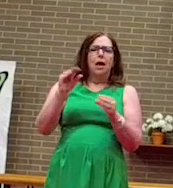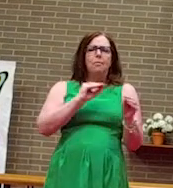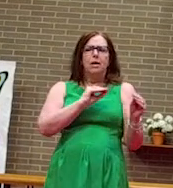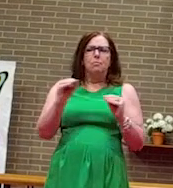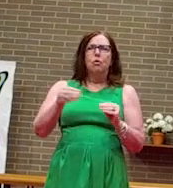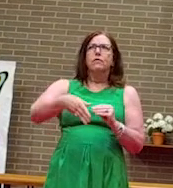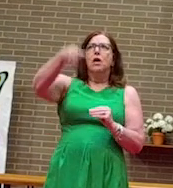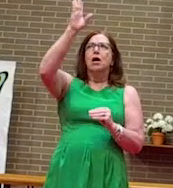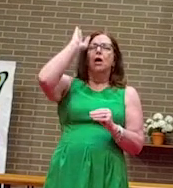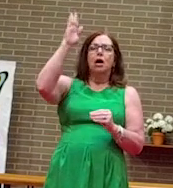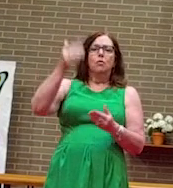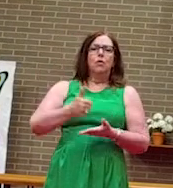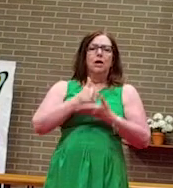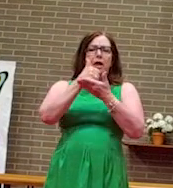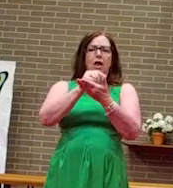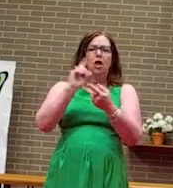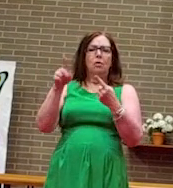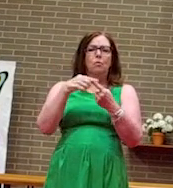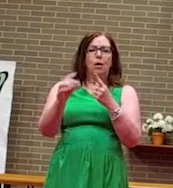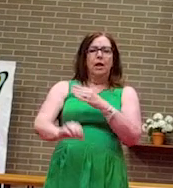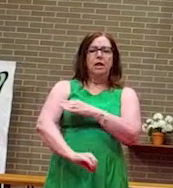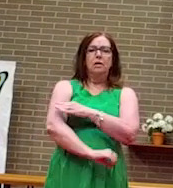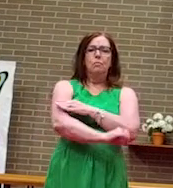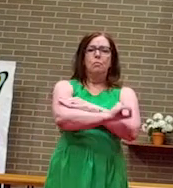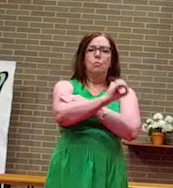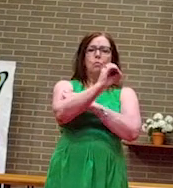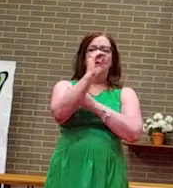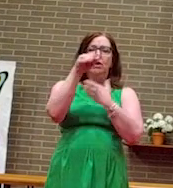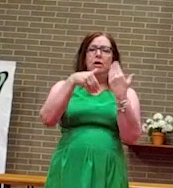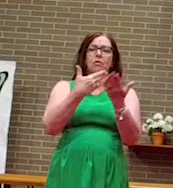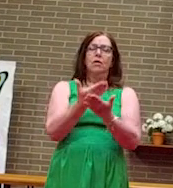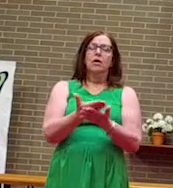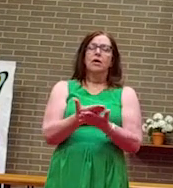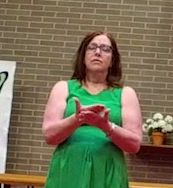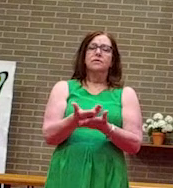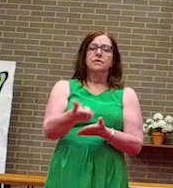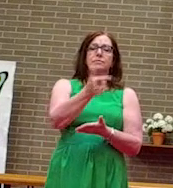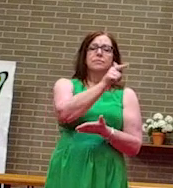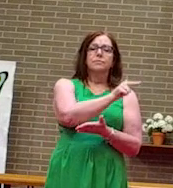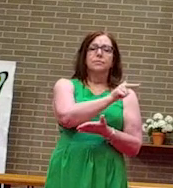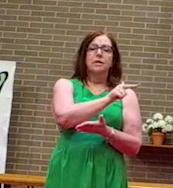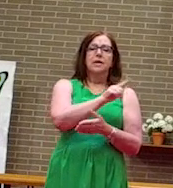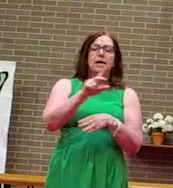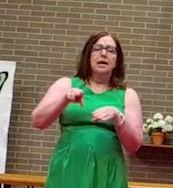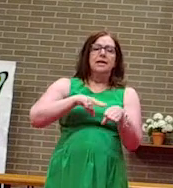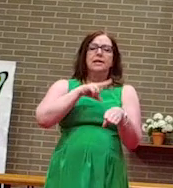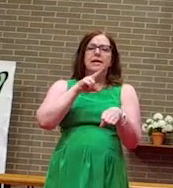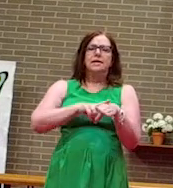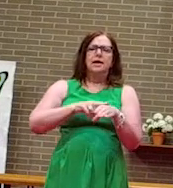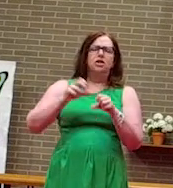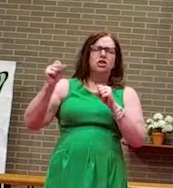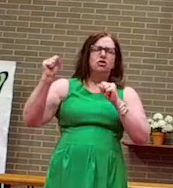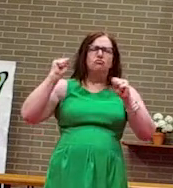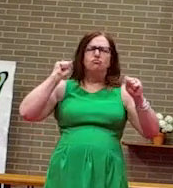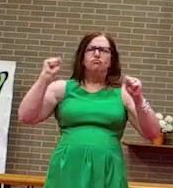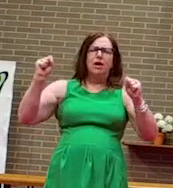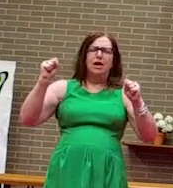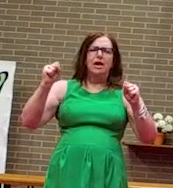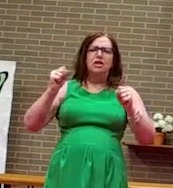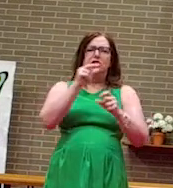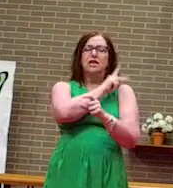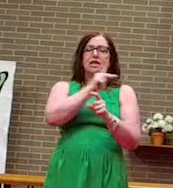will help her when morning dawns. The nations rage, the kingdoms